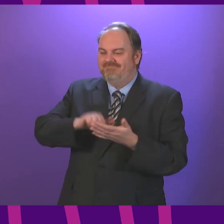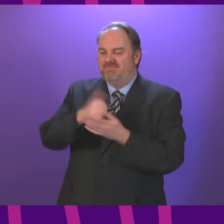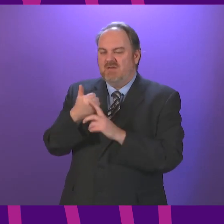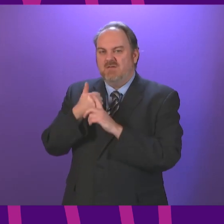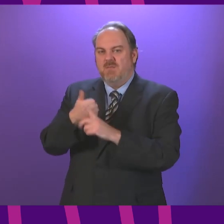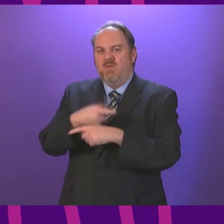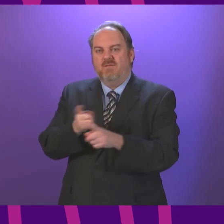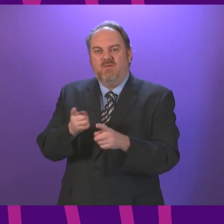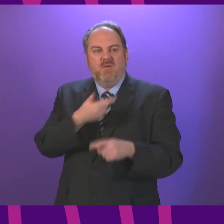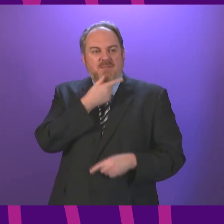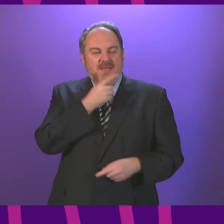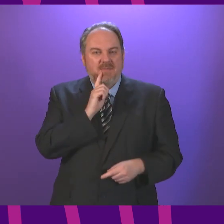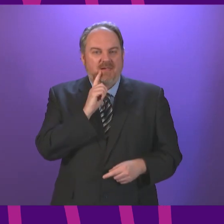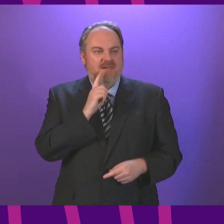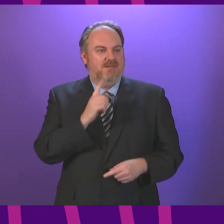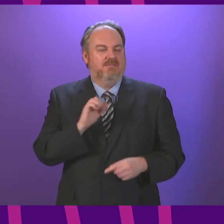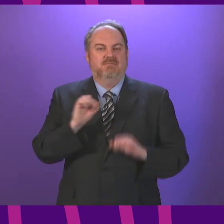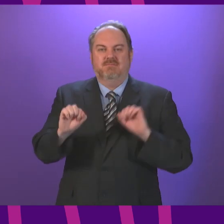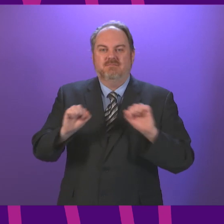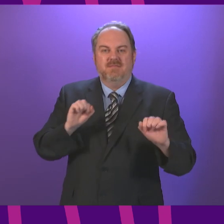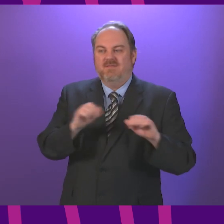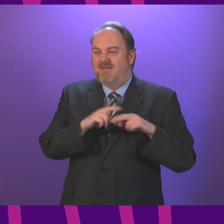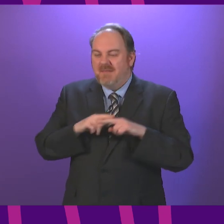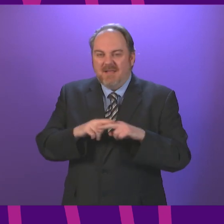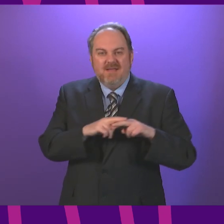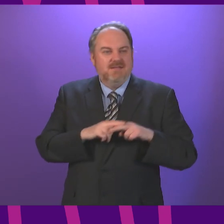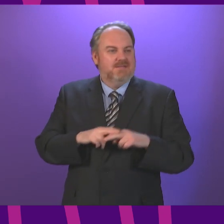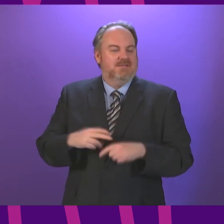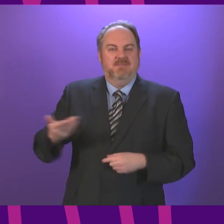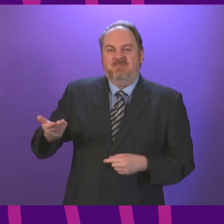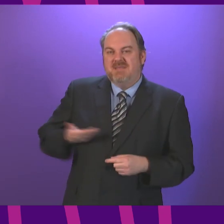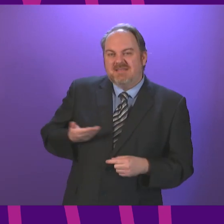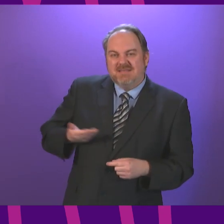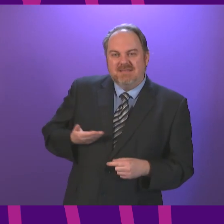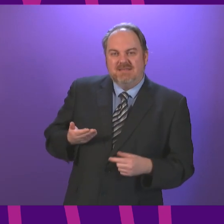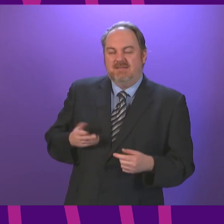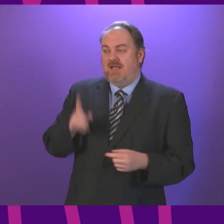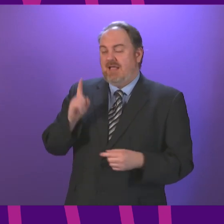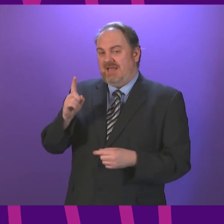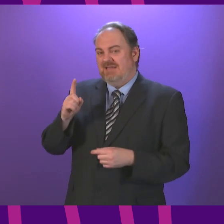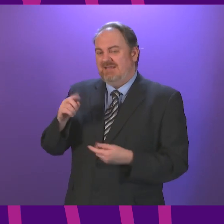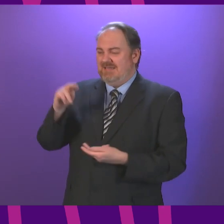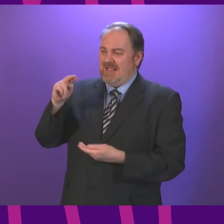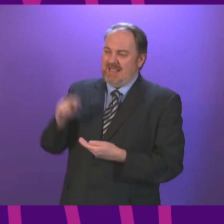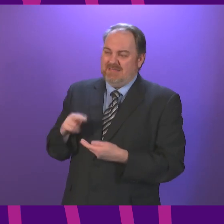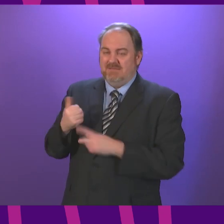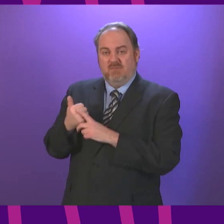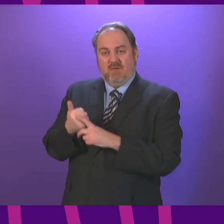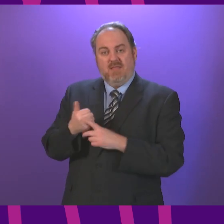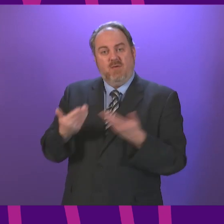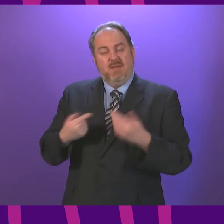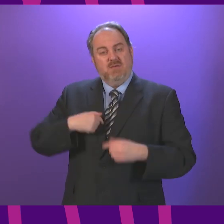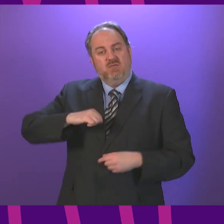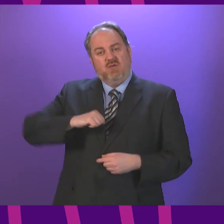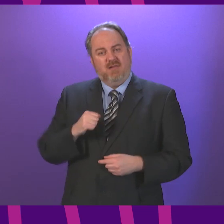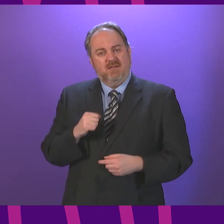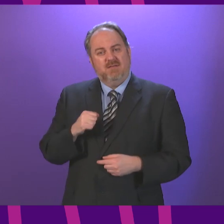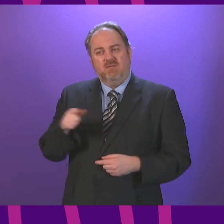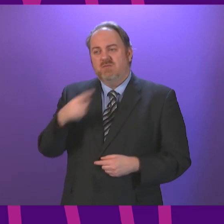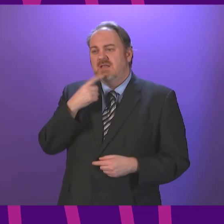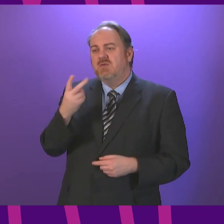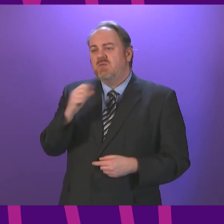businesses and households significantly less generous than what we've committed to here in Scotland. I think particularly disappointing was the refusal to make the